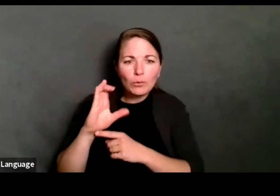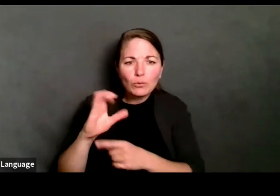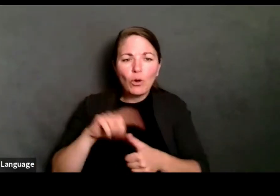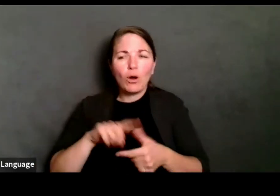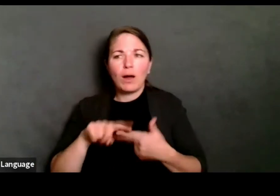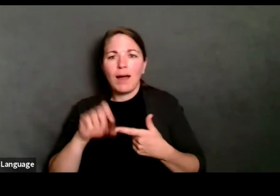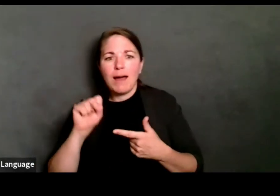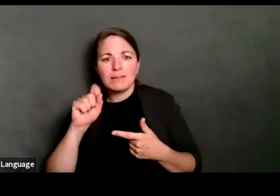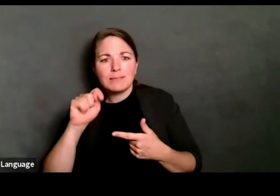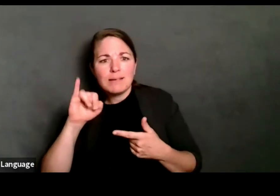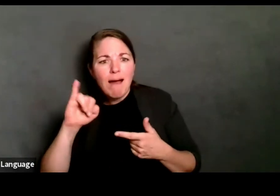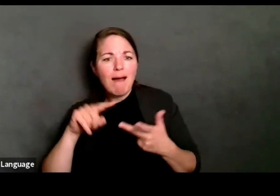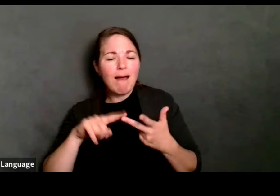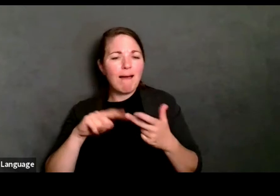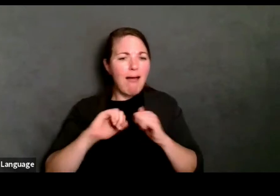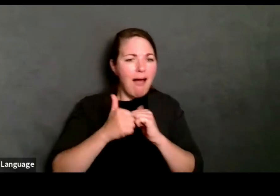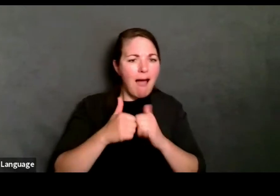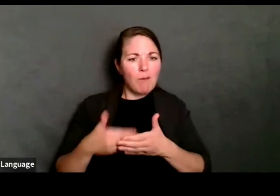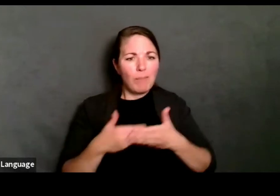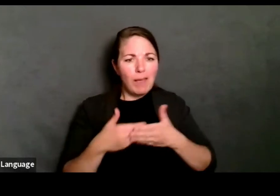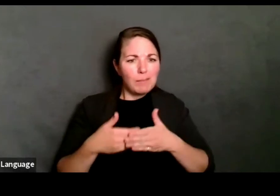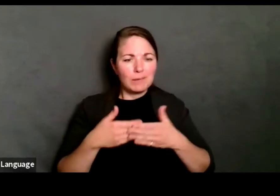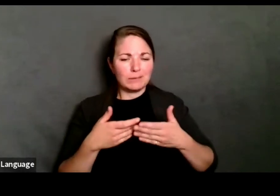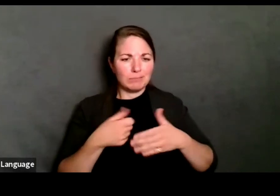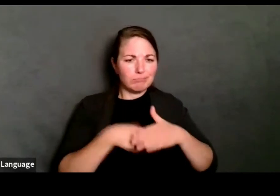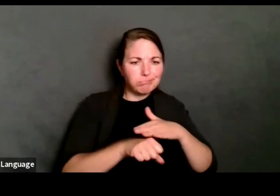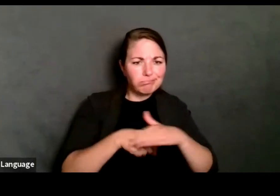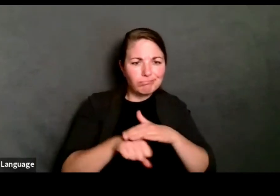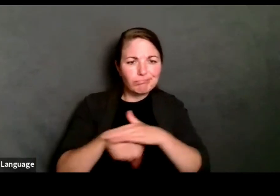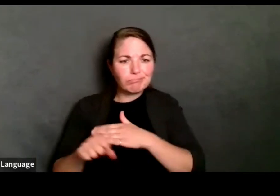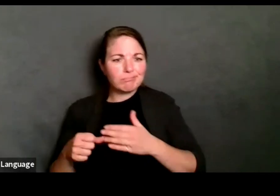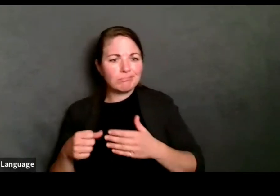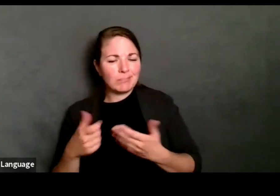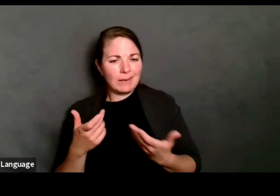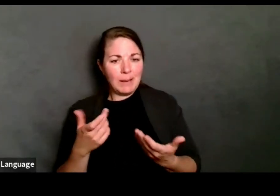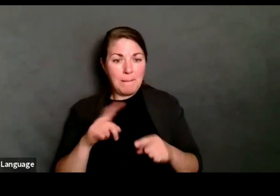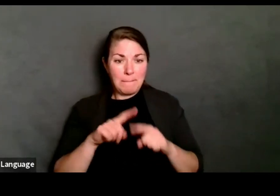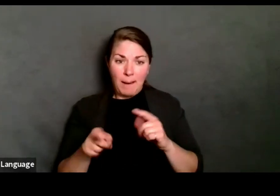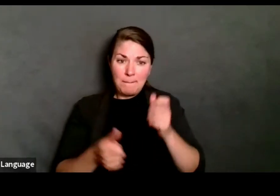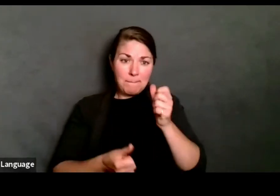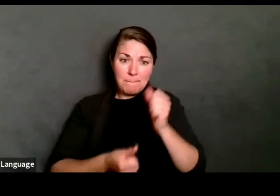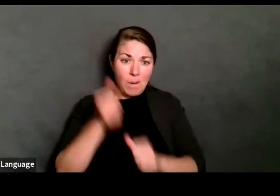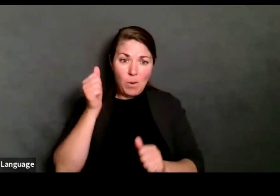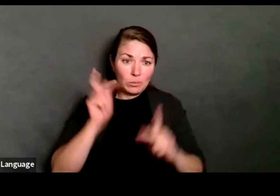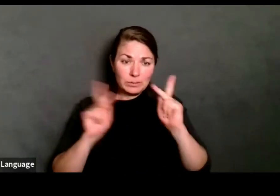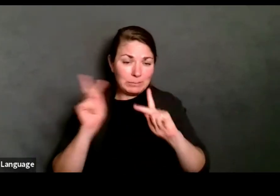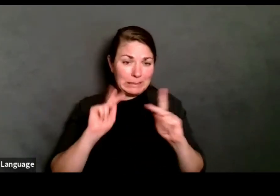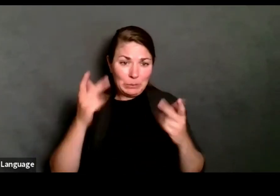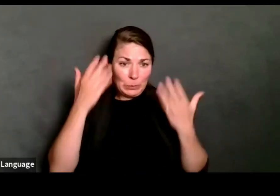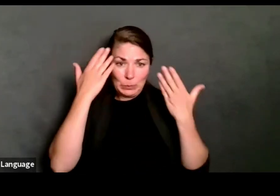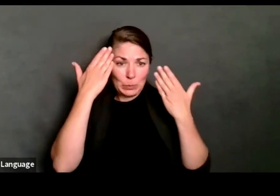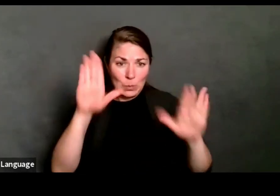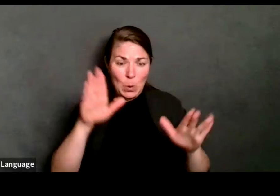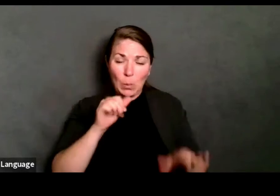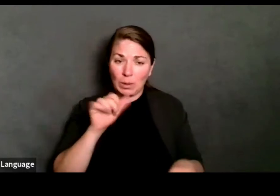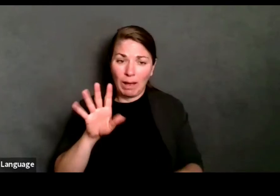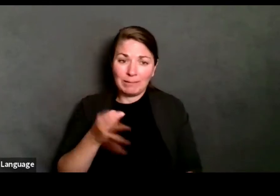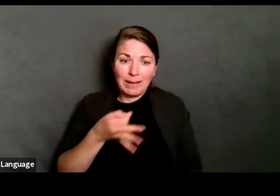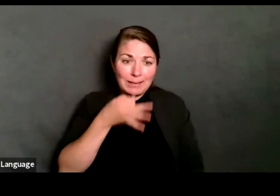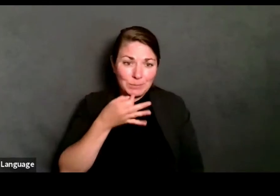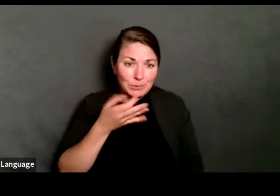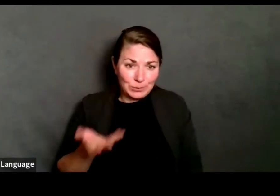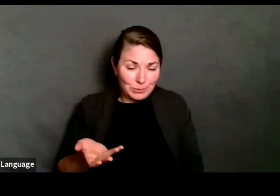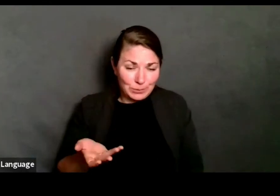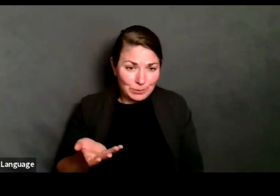infections. But in my experience, most clinicians aren't given the chance to become experts in this type of